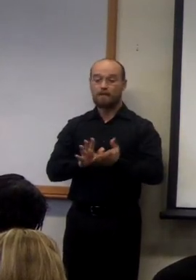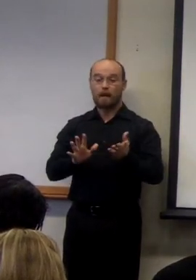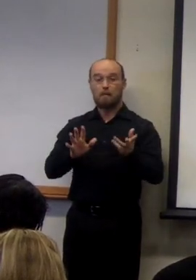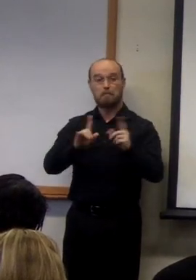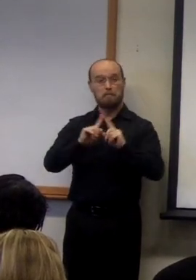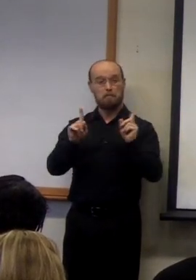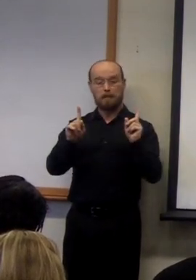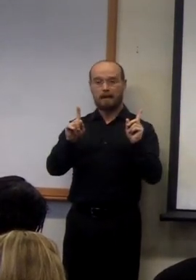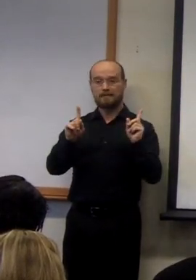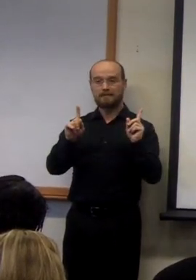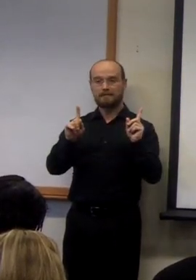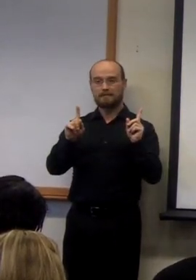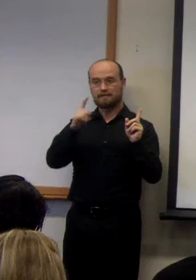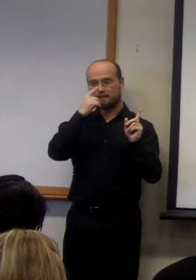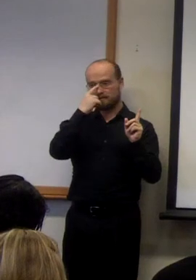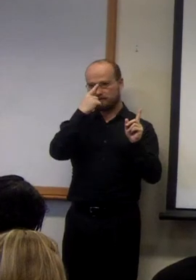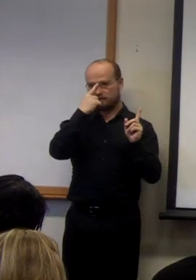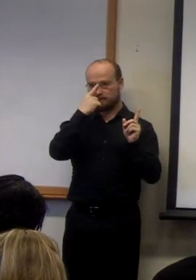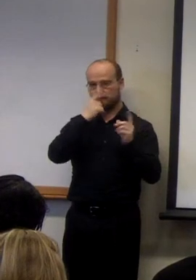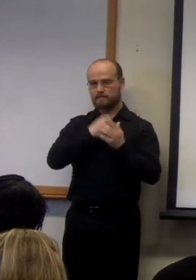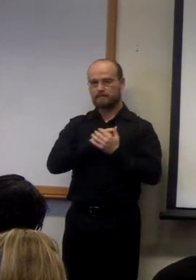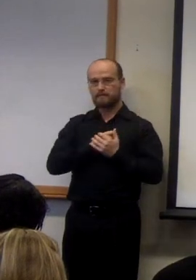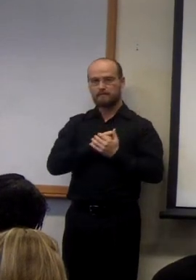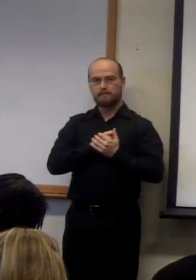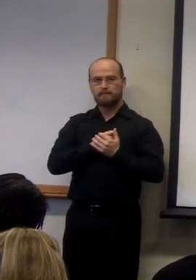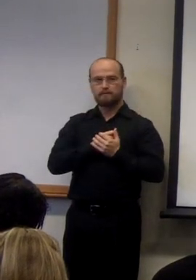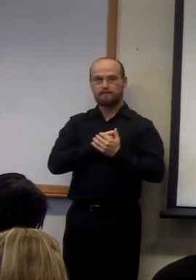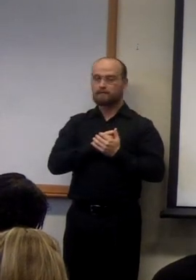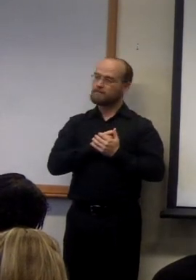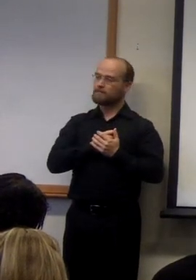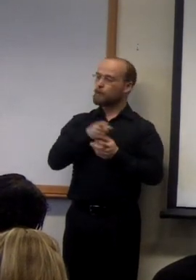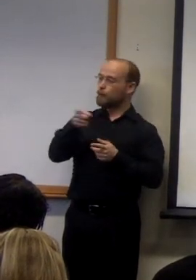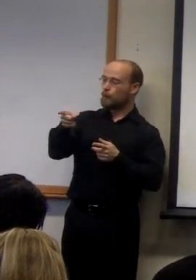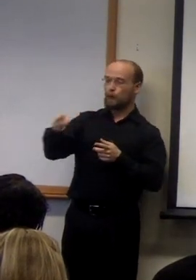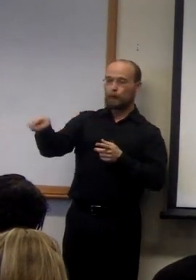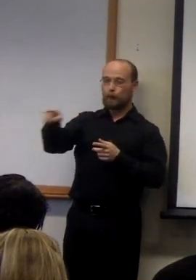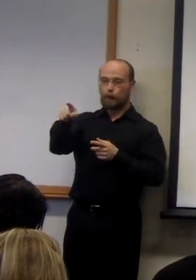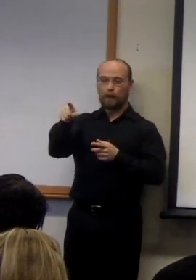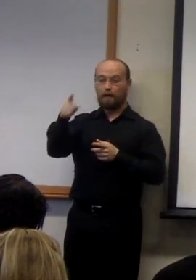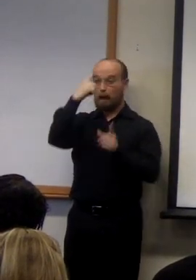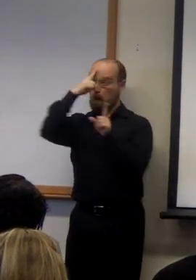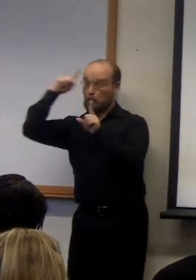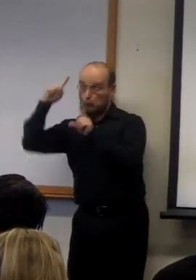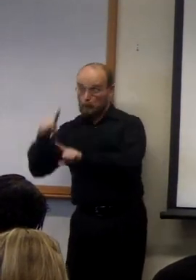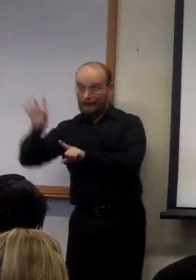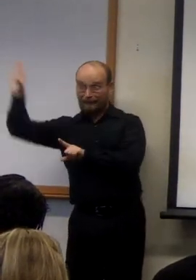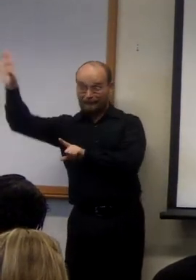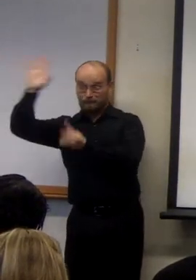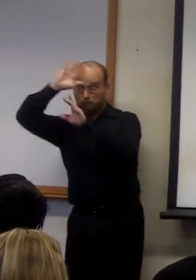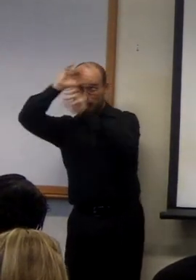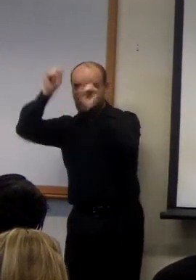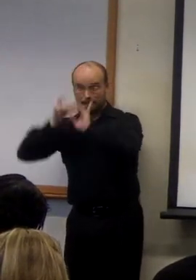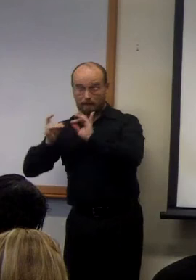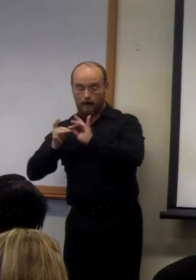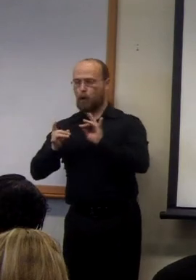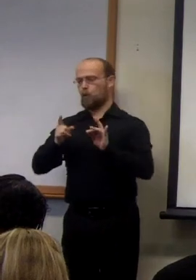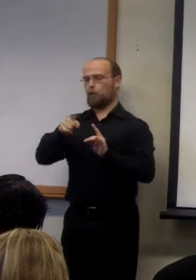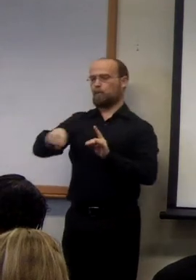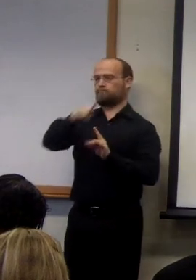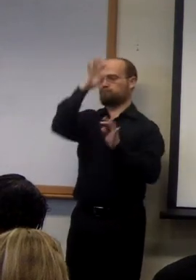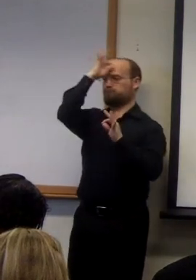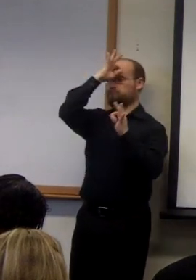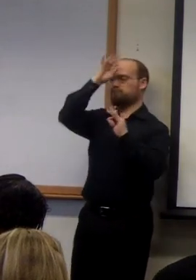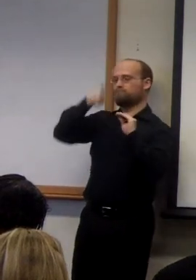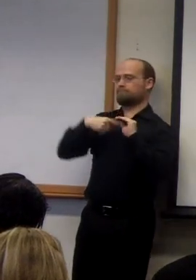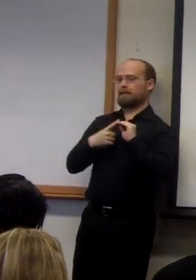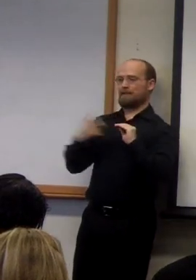know. They probably don't know enough about the history of this country. And so one of the things I'd like to do is I'd like to share